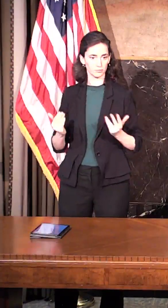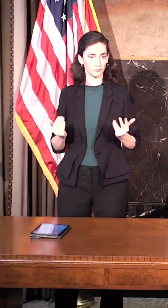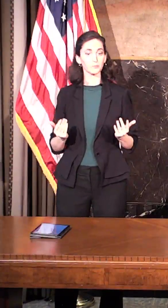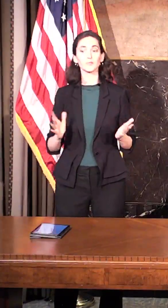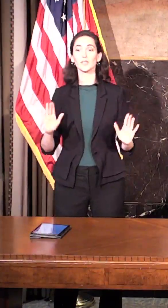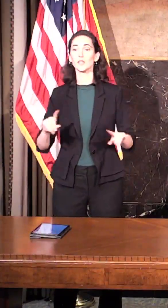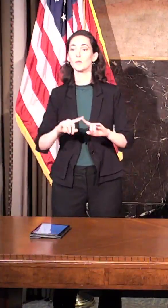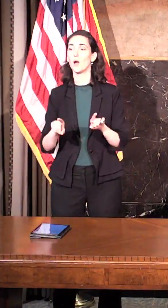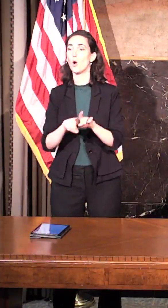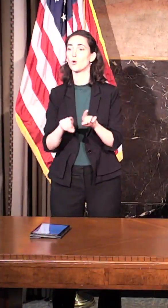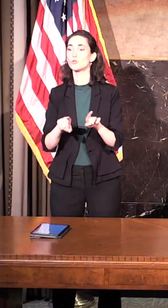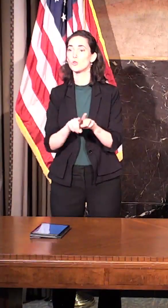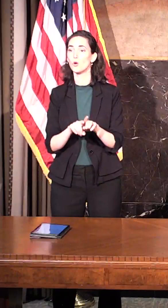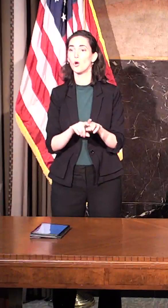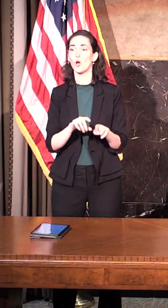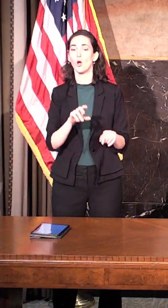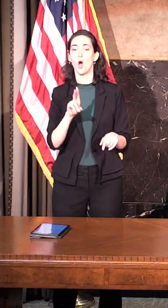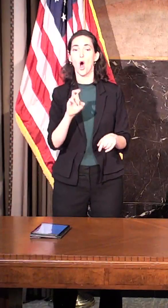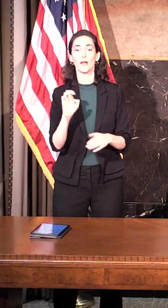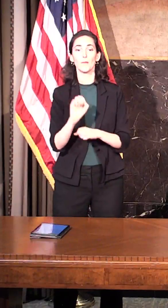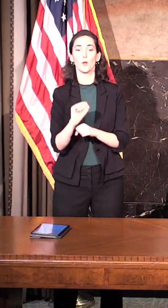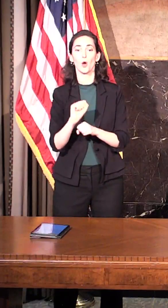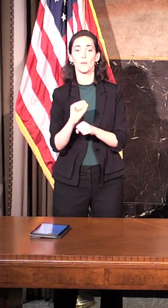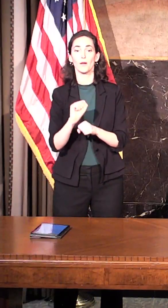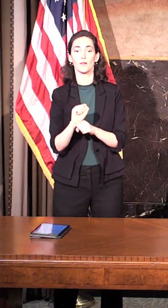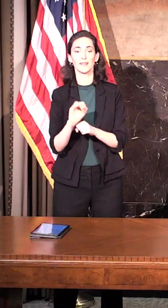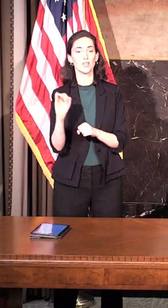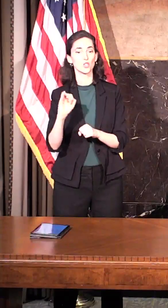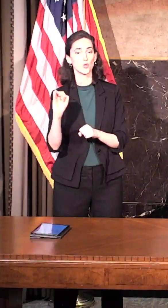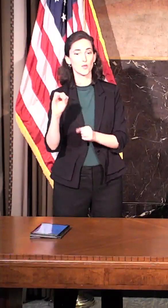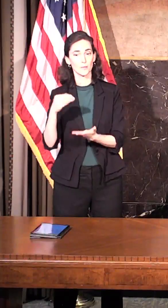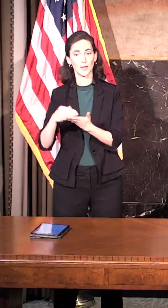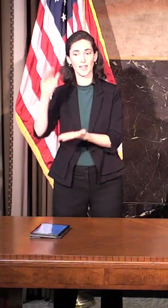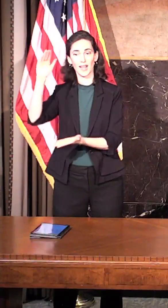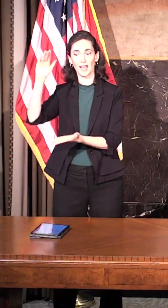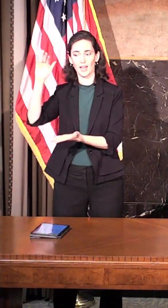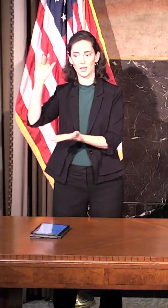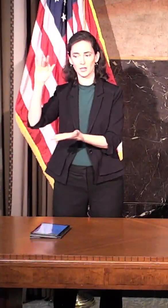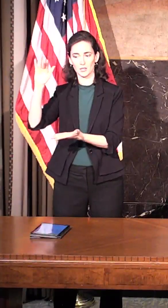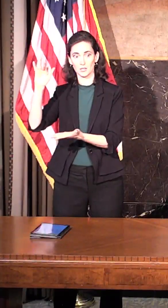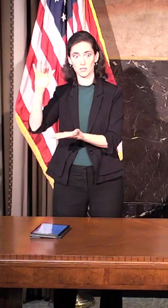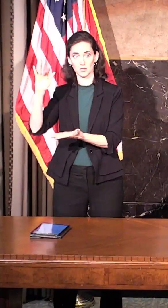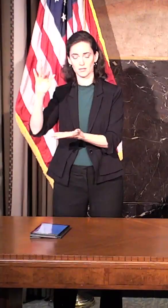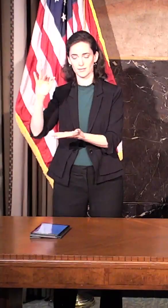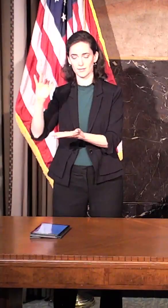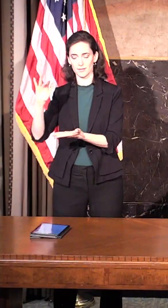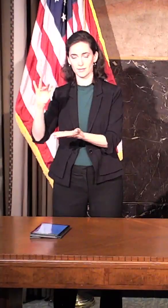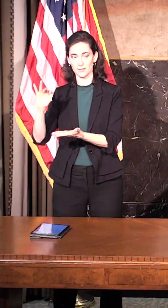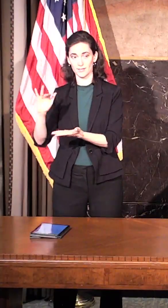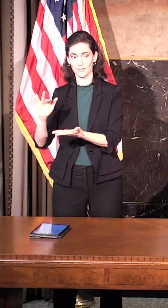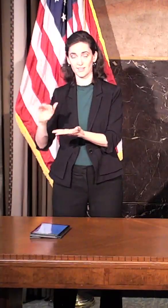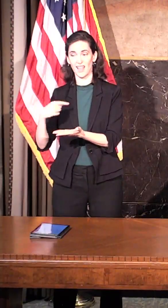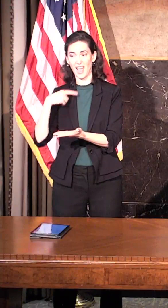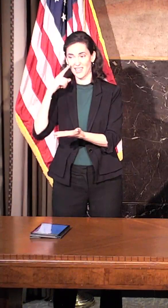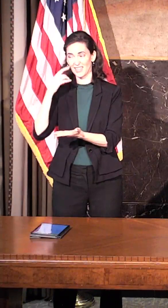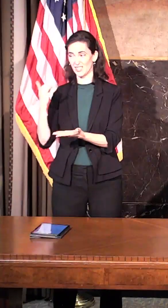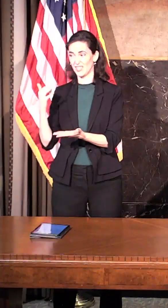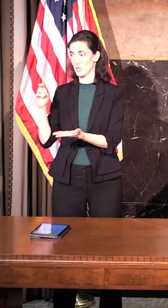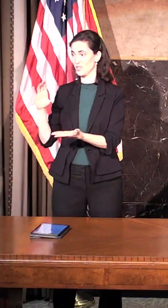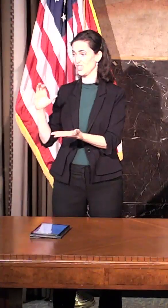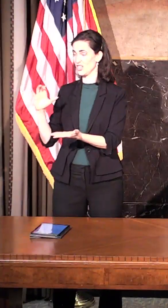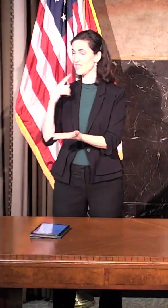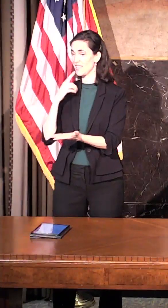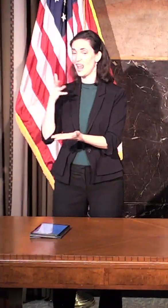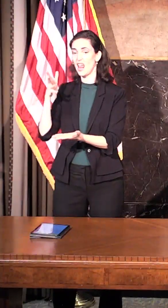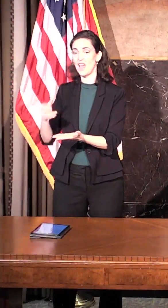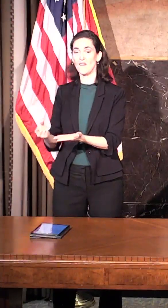our unemployment insurance trust fund is back down. I think today's number in the UCG this morning had about $6